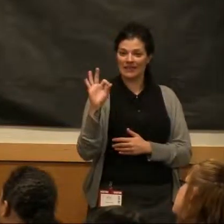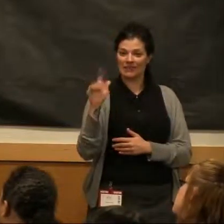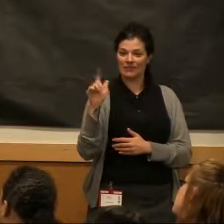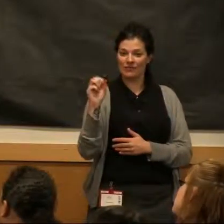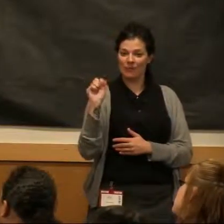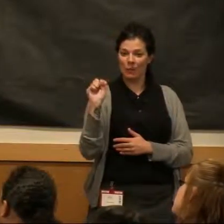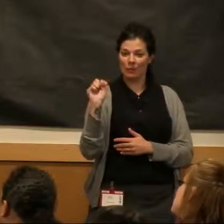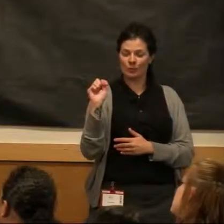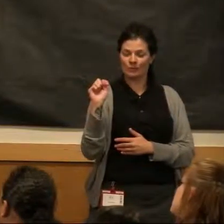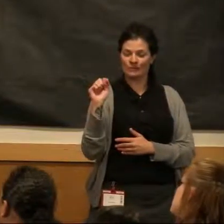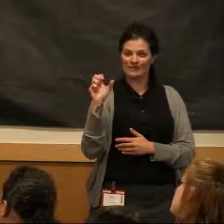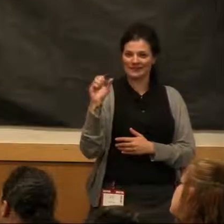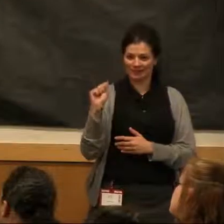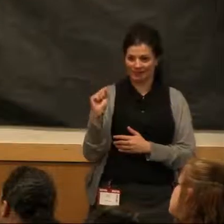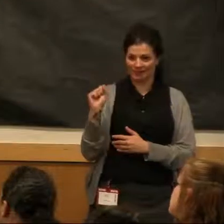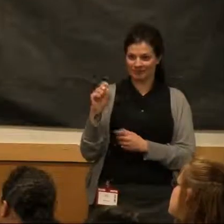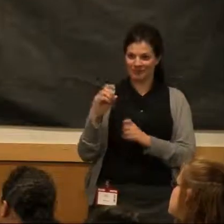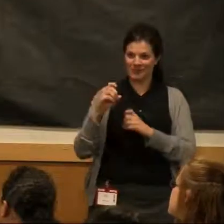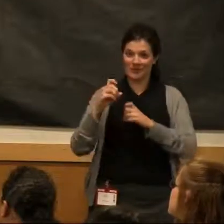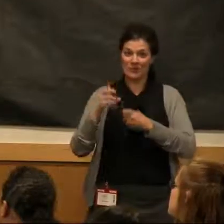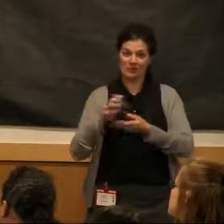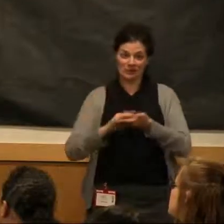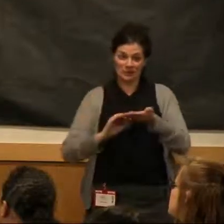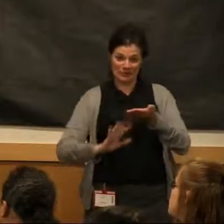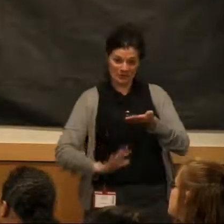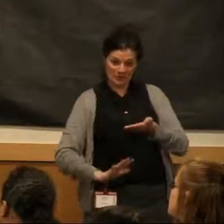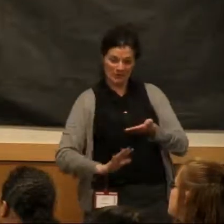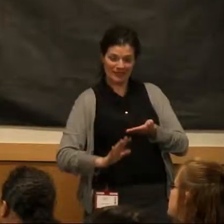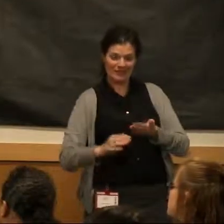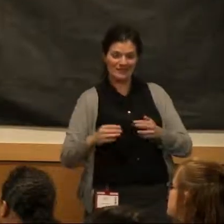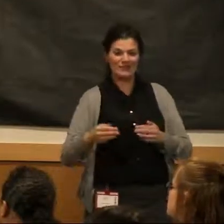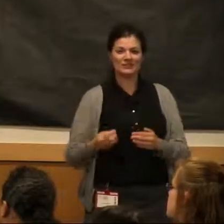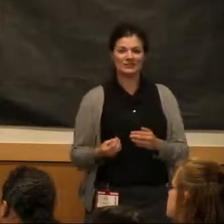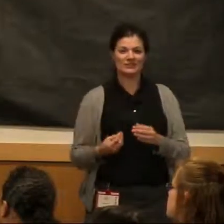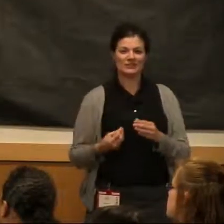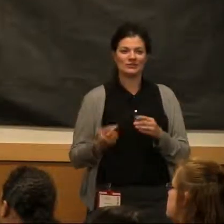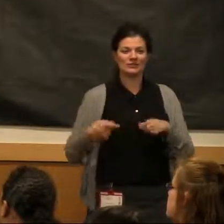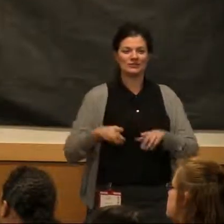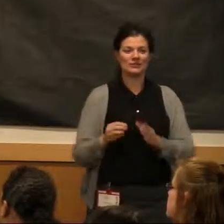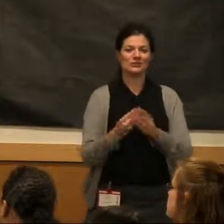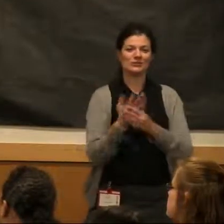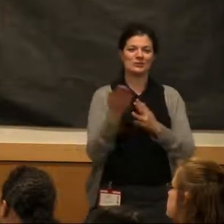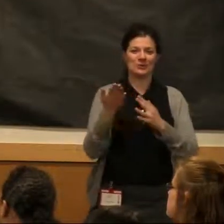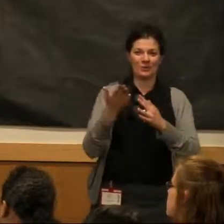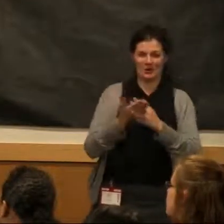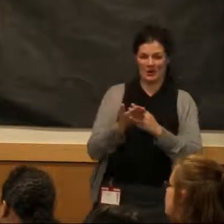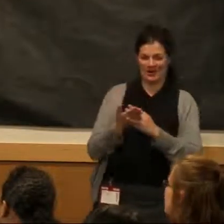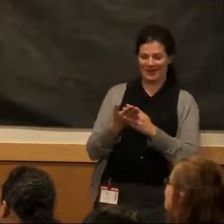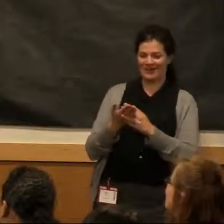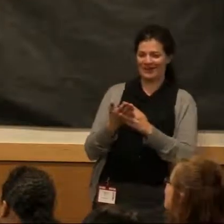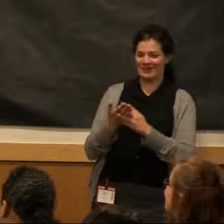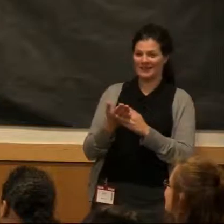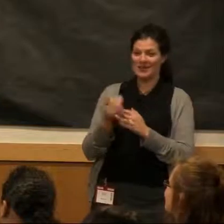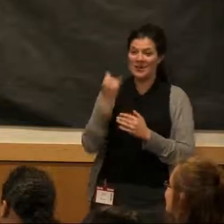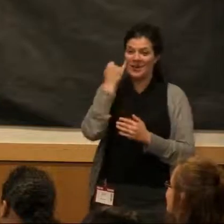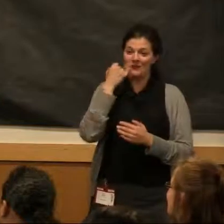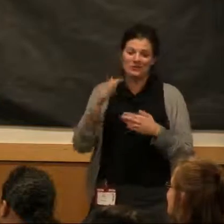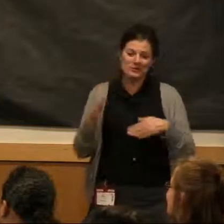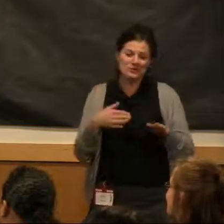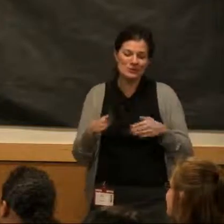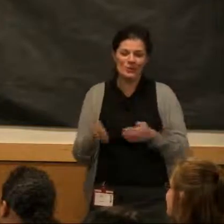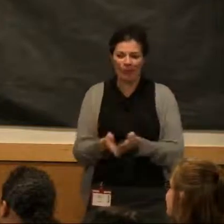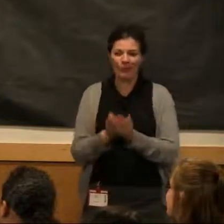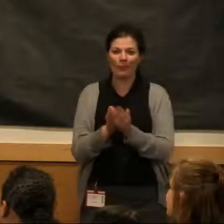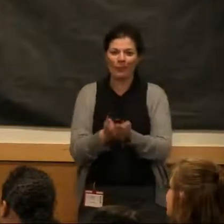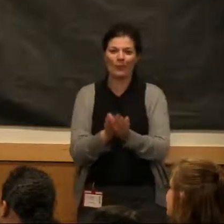so often at spring break, so that when they're going out boating or swimming or things for spring break, you can put your keys on